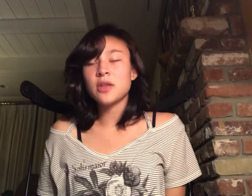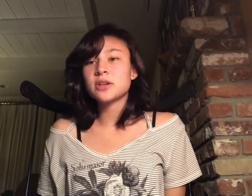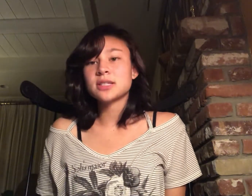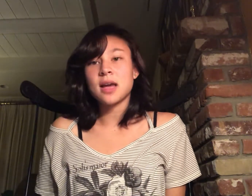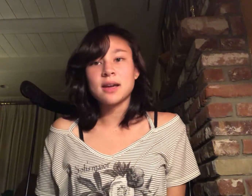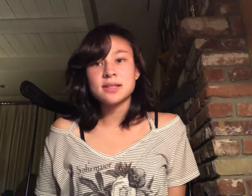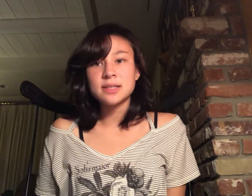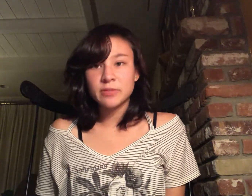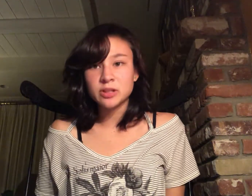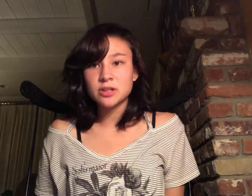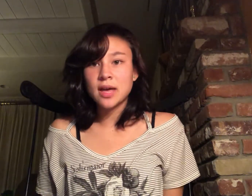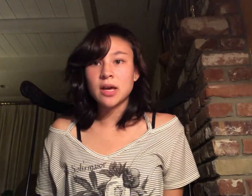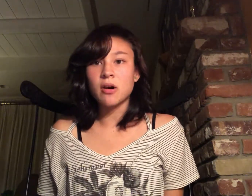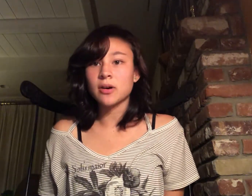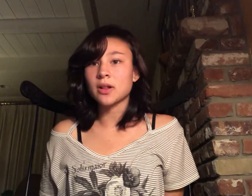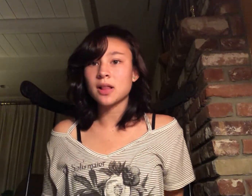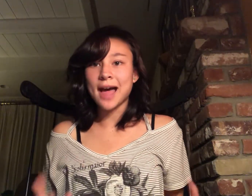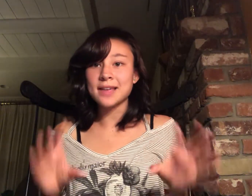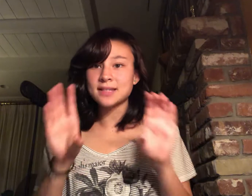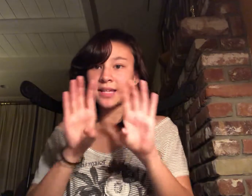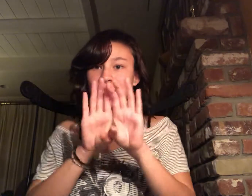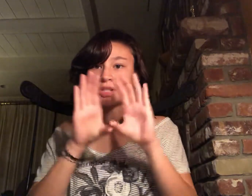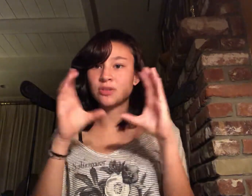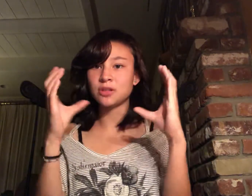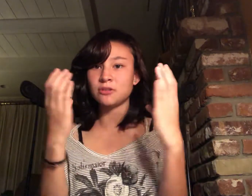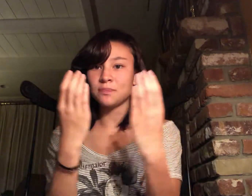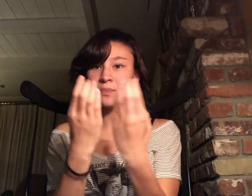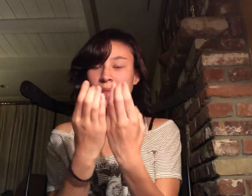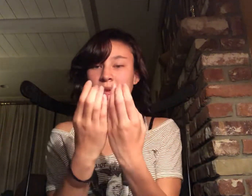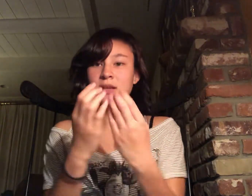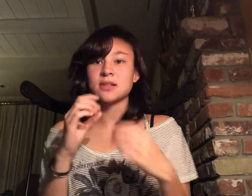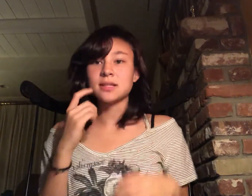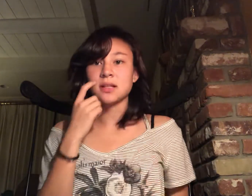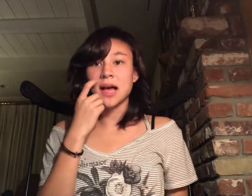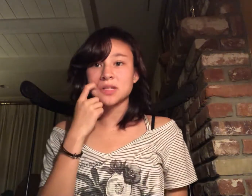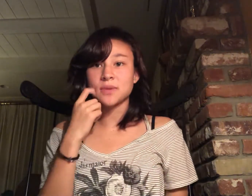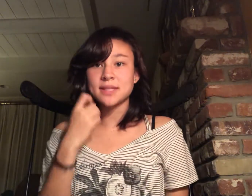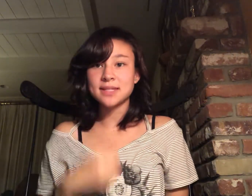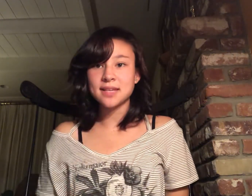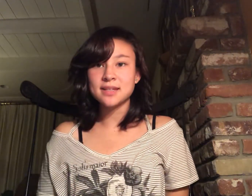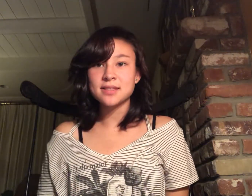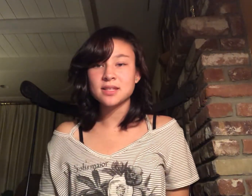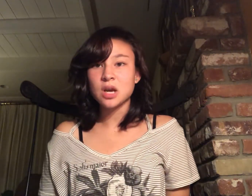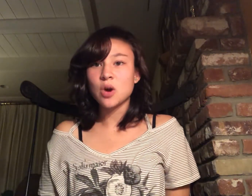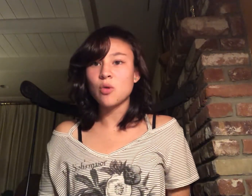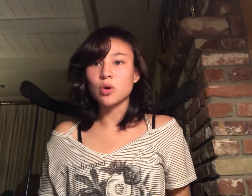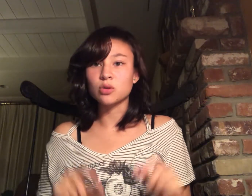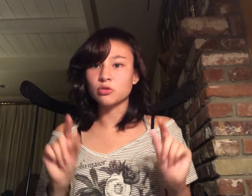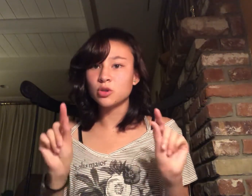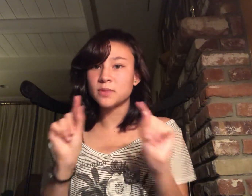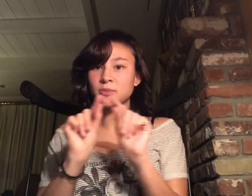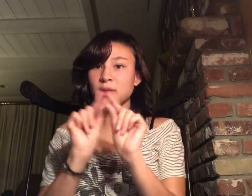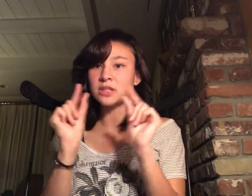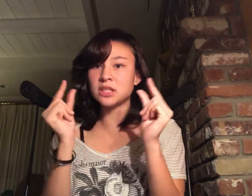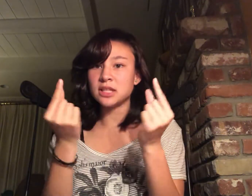Other signs similar to that are class, as I showed you. So that's class with C's, or group is with